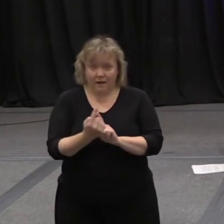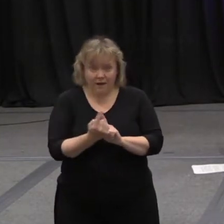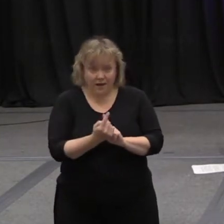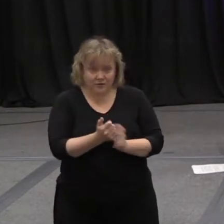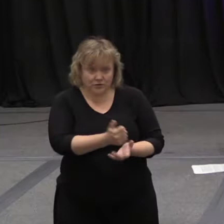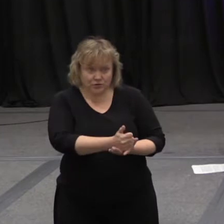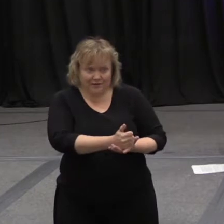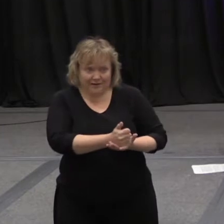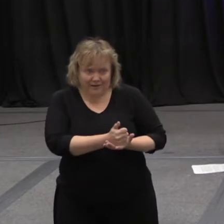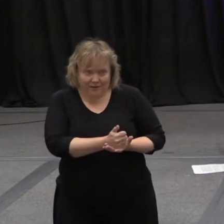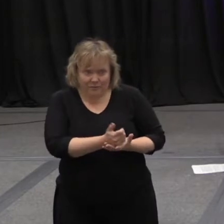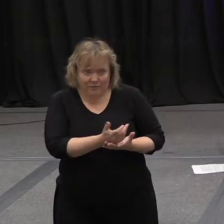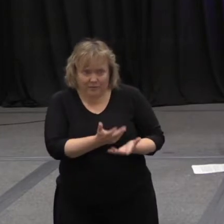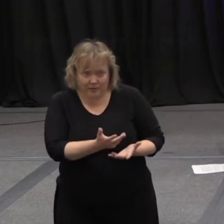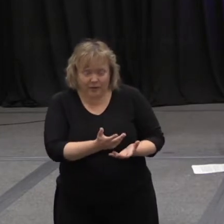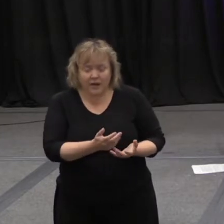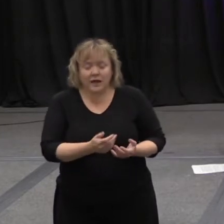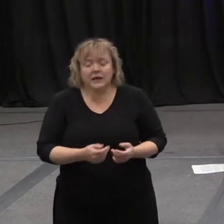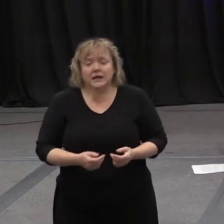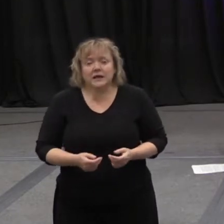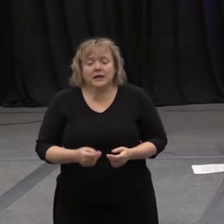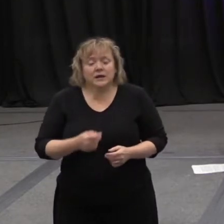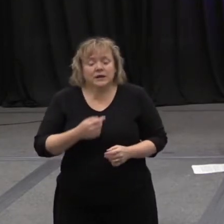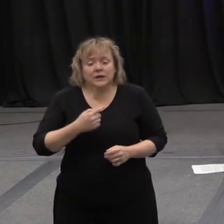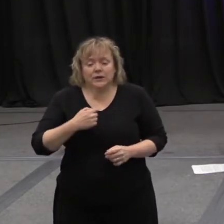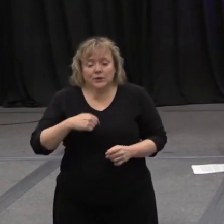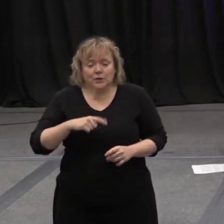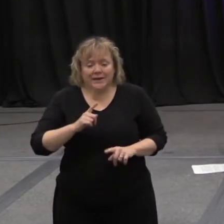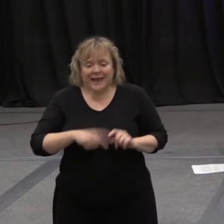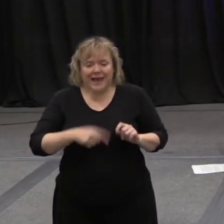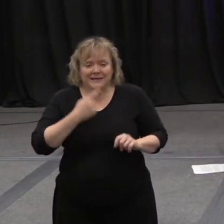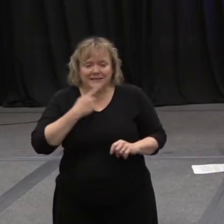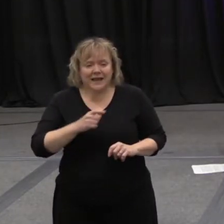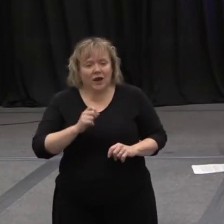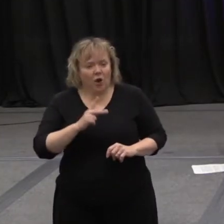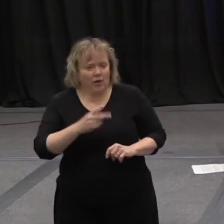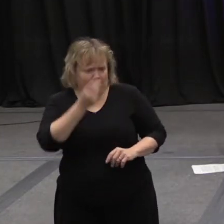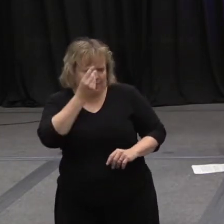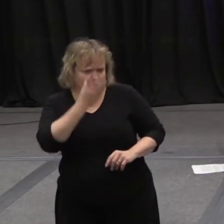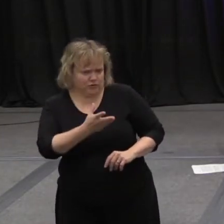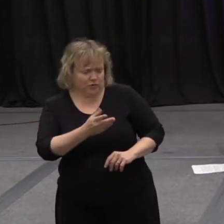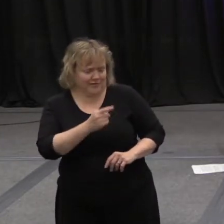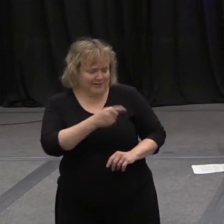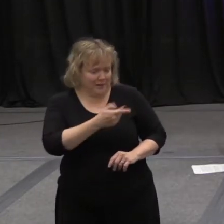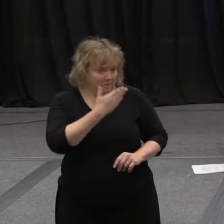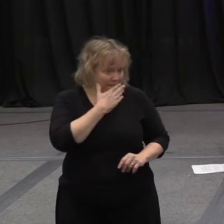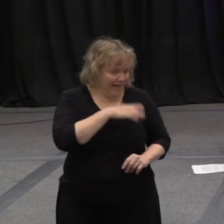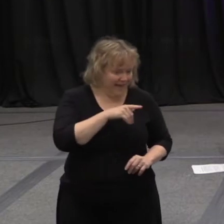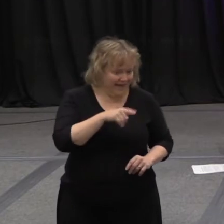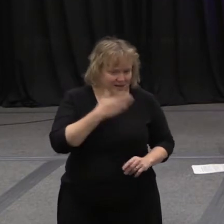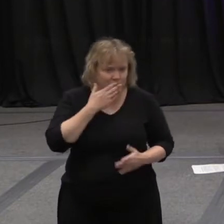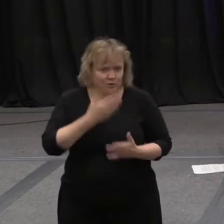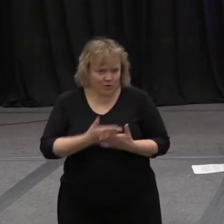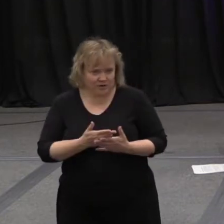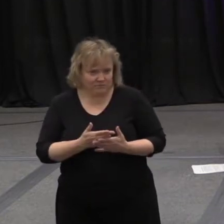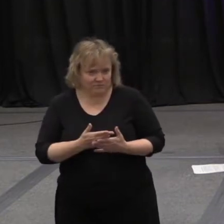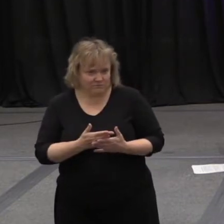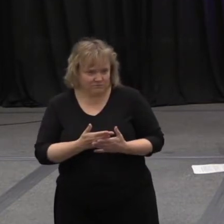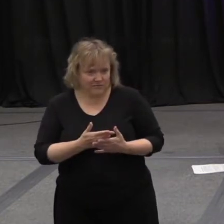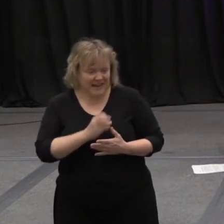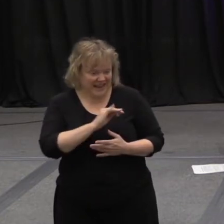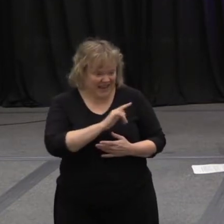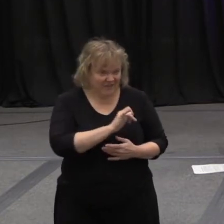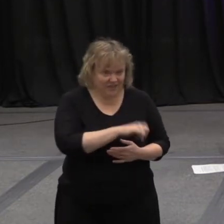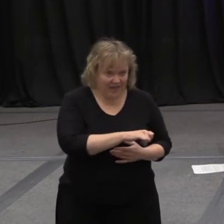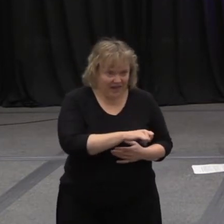help, we have to not tell people this is good and this is evil, because honestly, our bodies and our sexualities